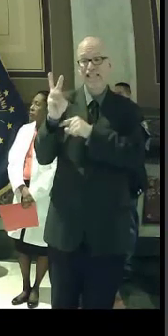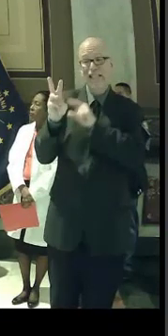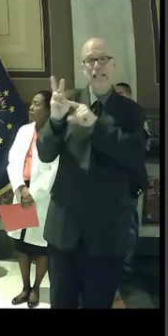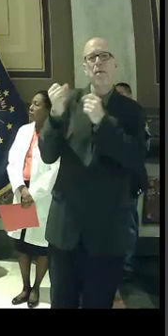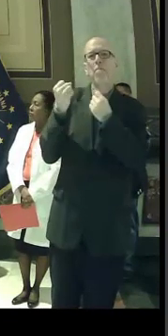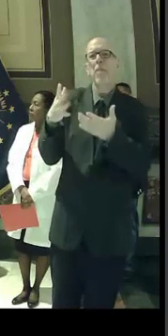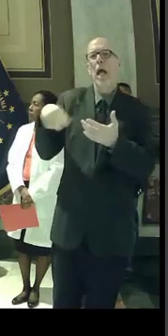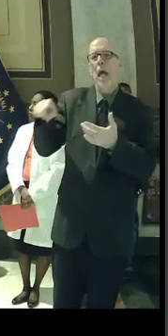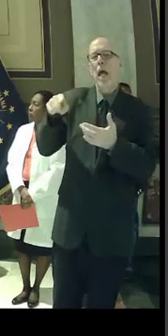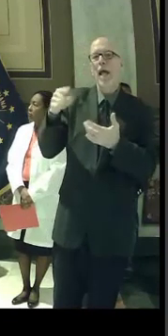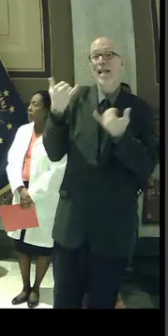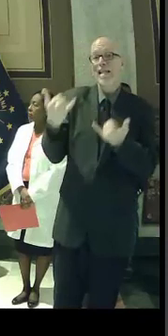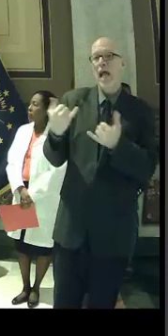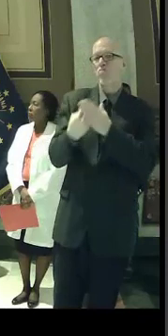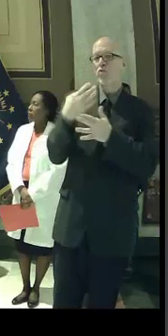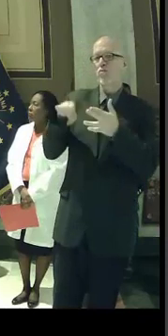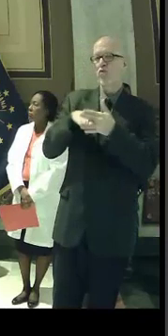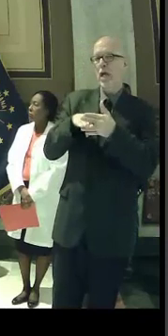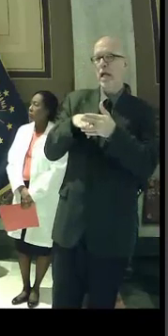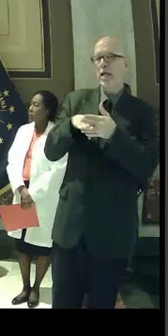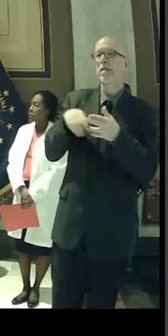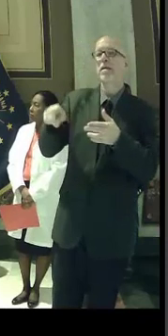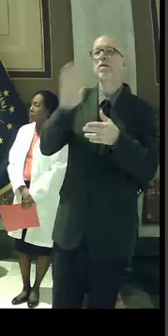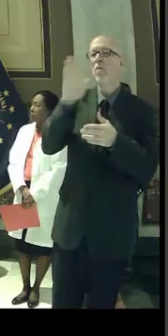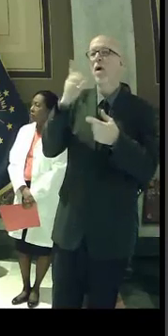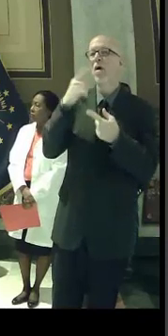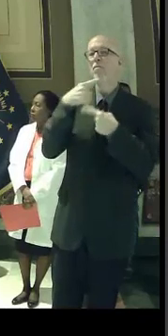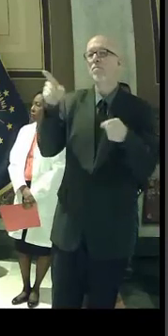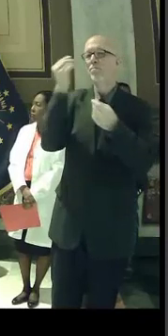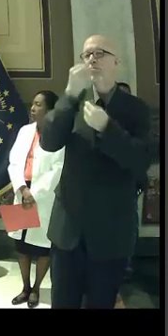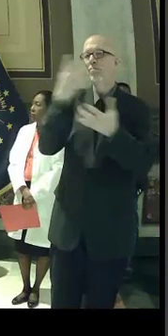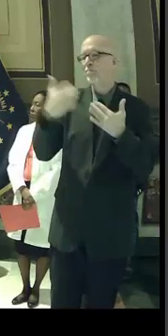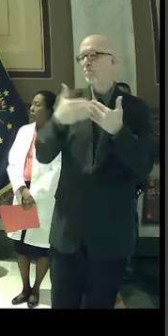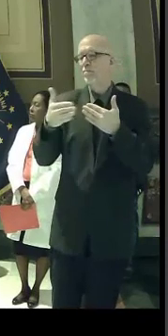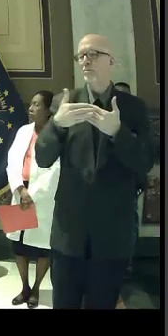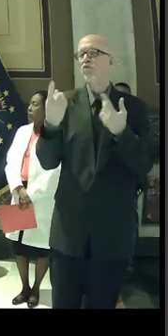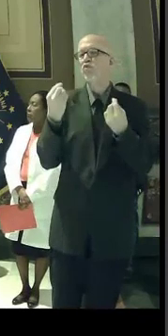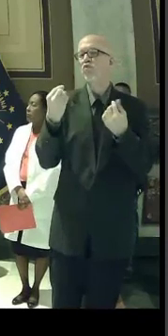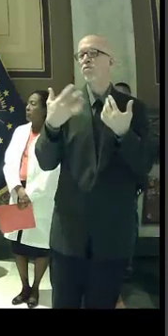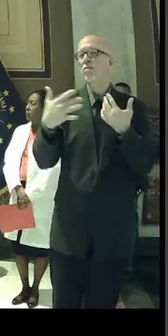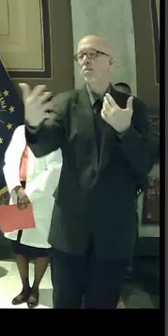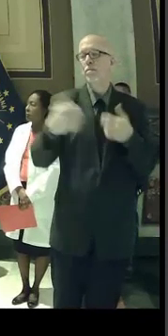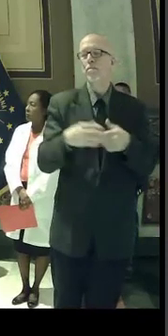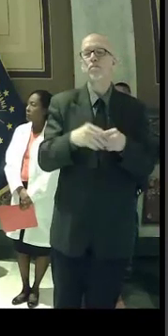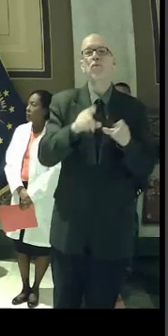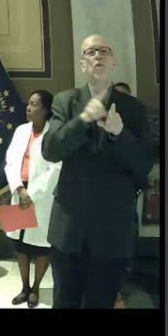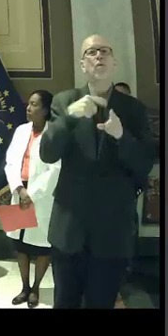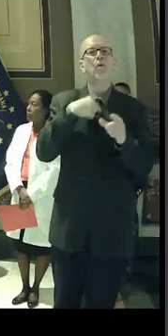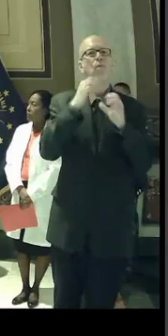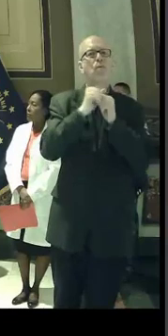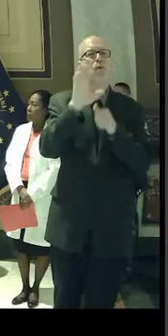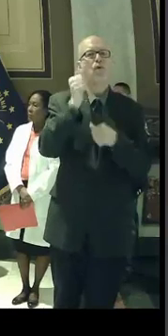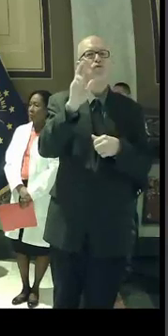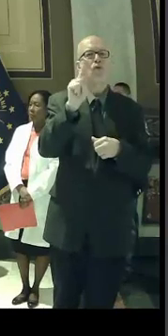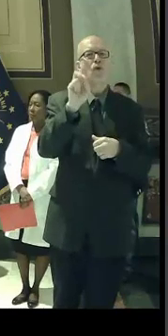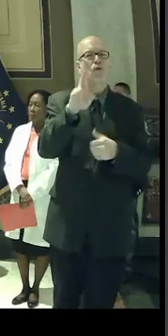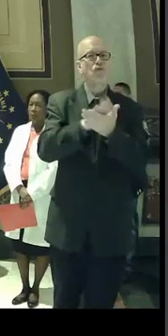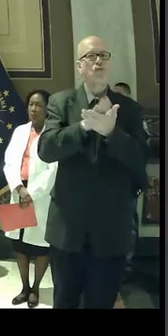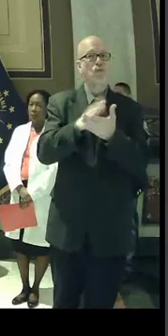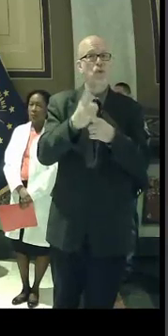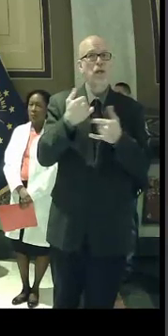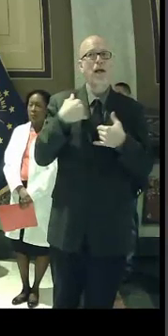had signaled they're on spring break, and they will be making announcements eventually. We also are in communication with the charter schools. Right now